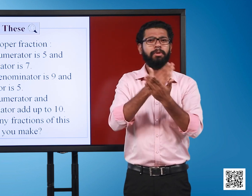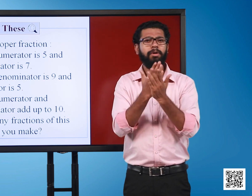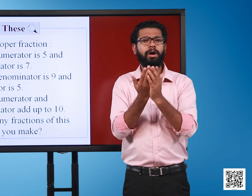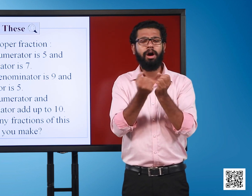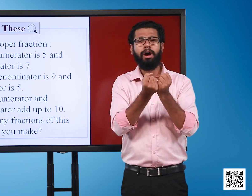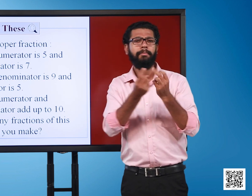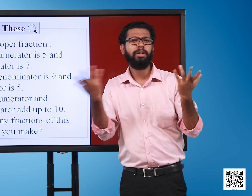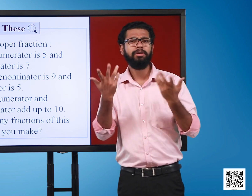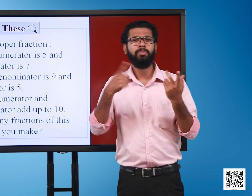you make?